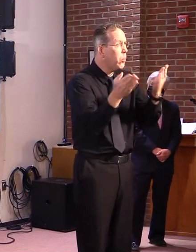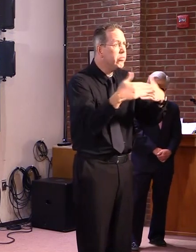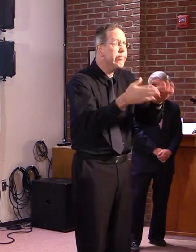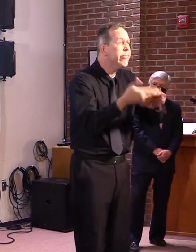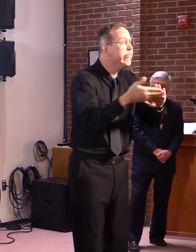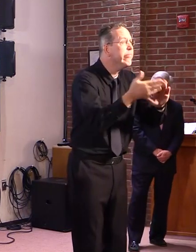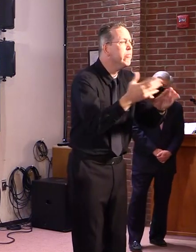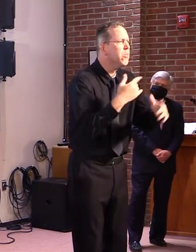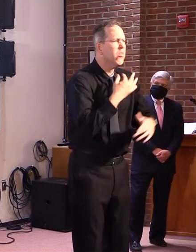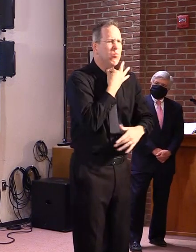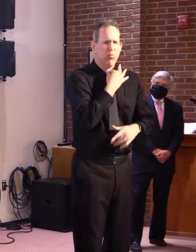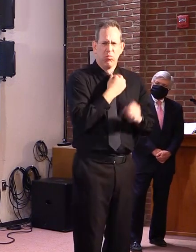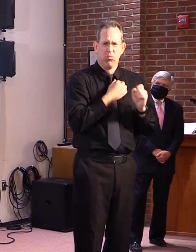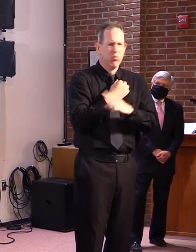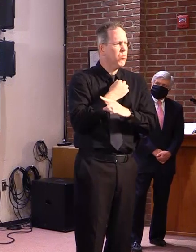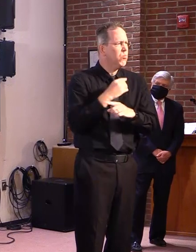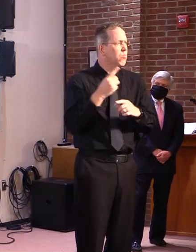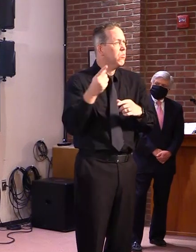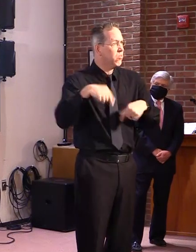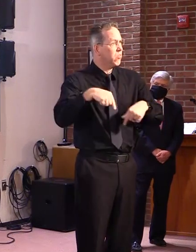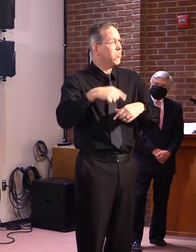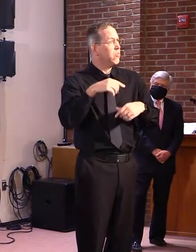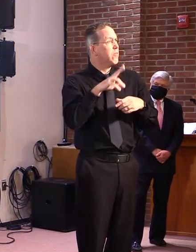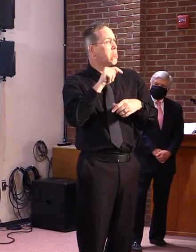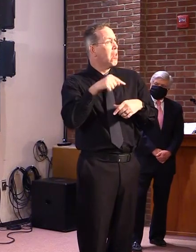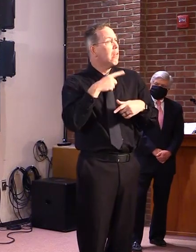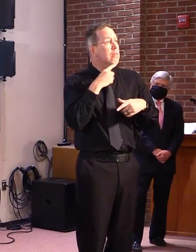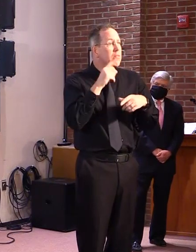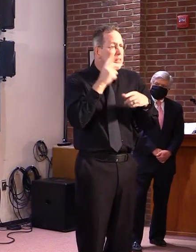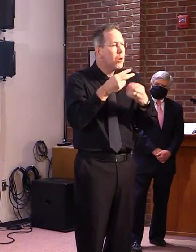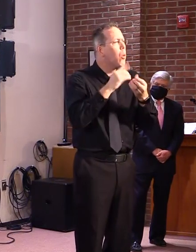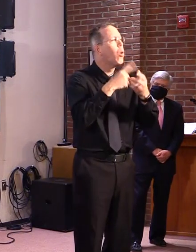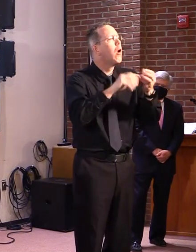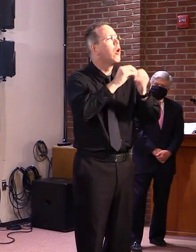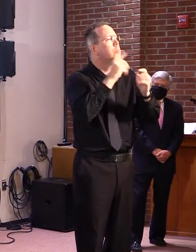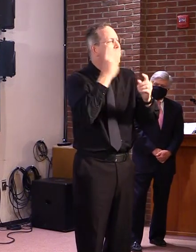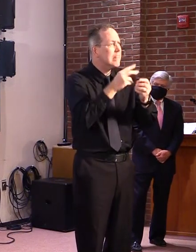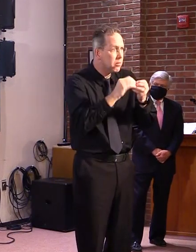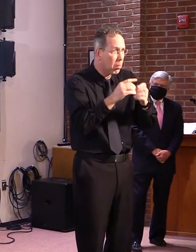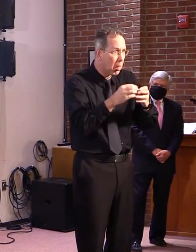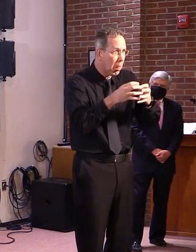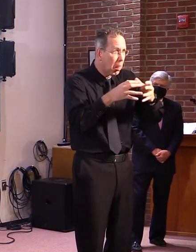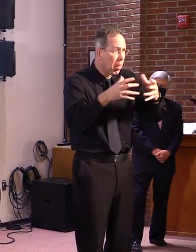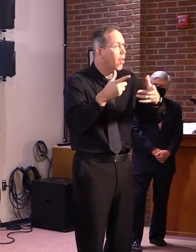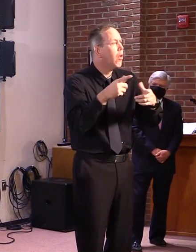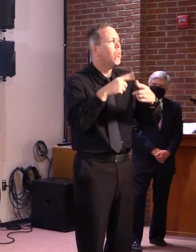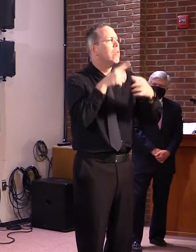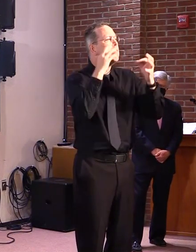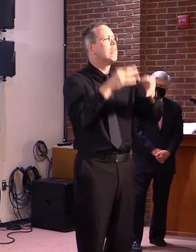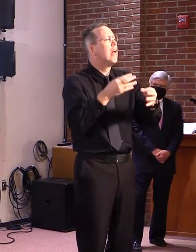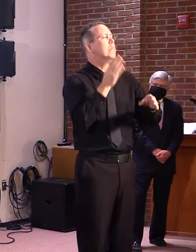our capacity, then we'll have to take action. When we see these outbreaks throughout, geographically